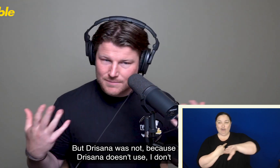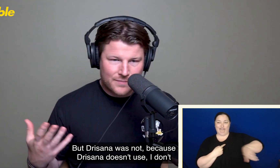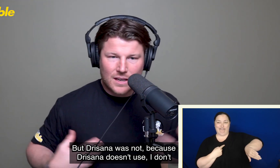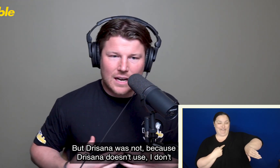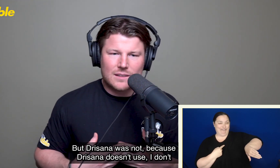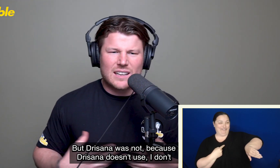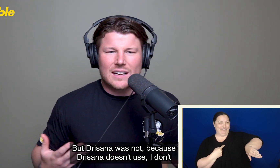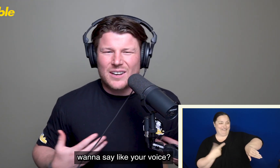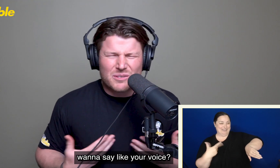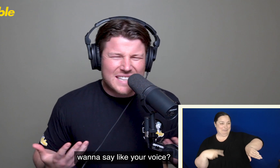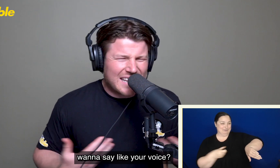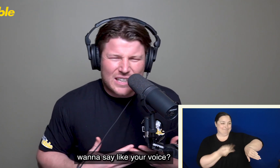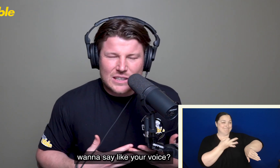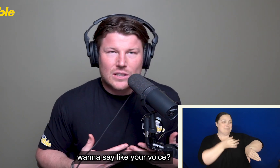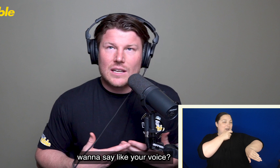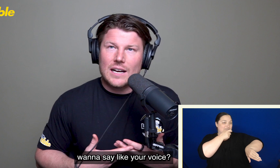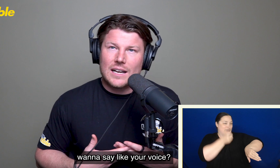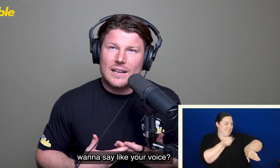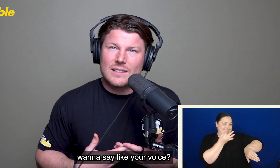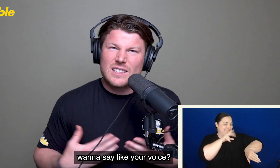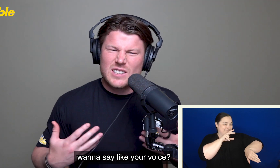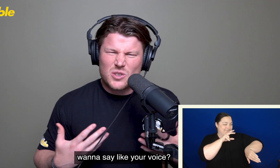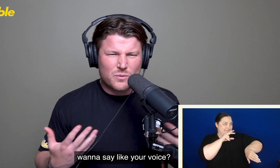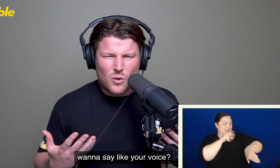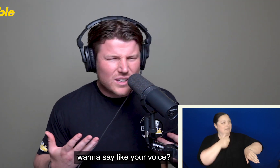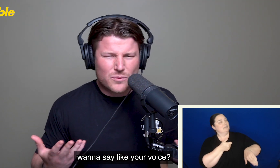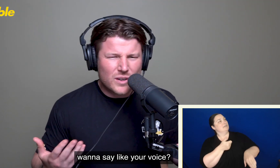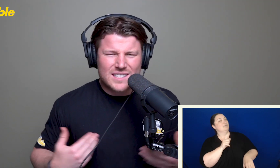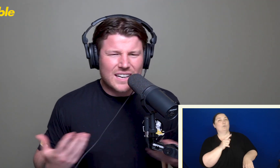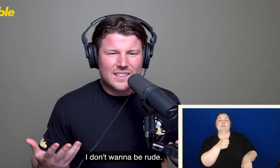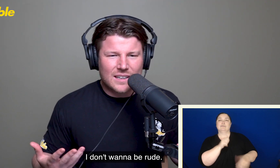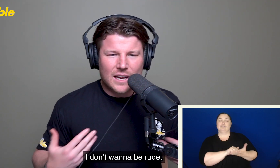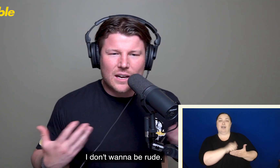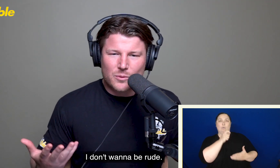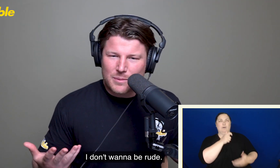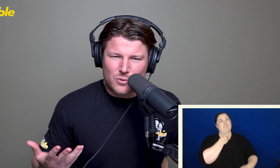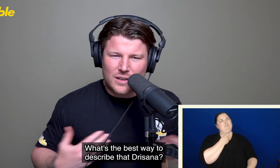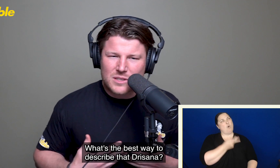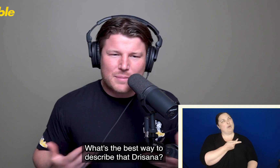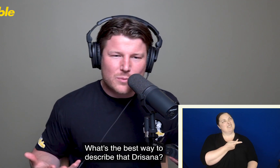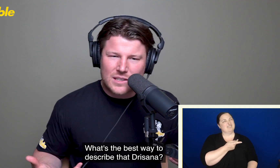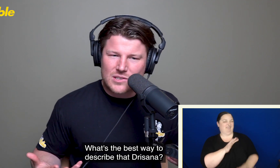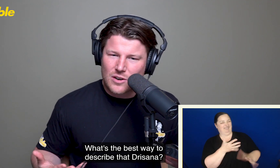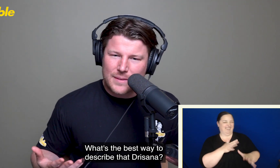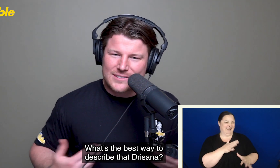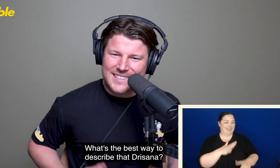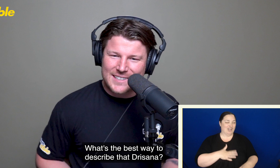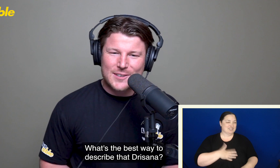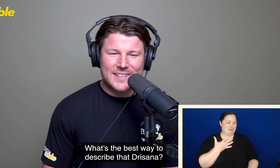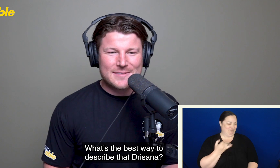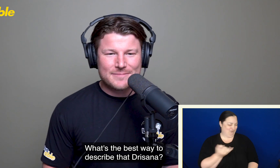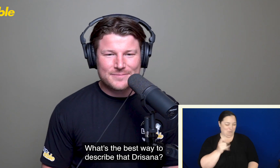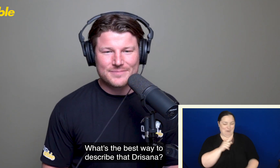use, I don't want to say like your voice. I don't want to be rude. What's the best way to describe that,